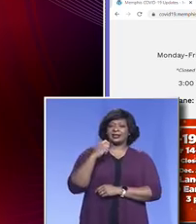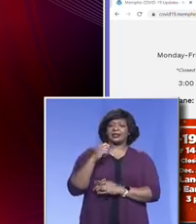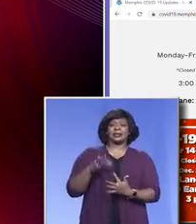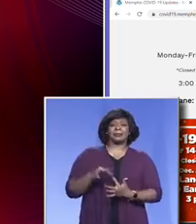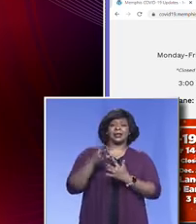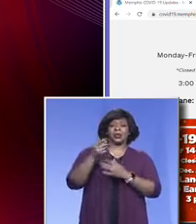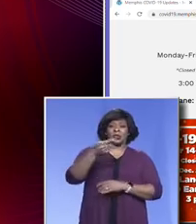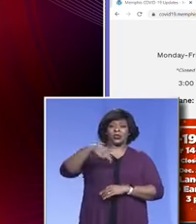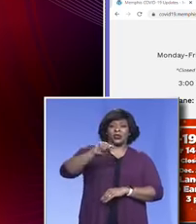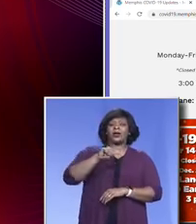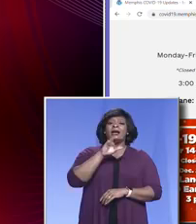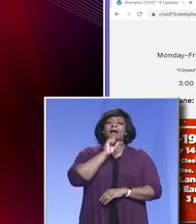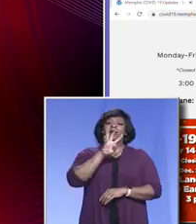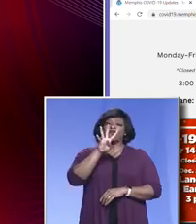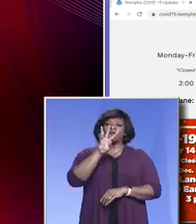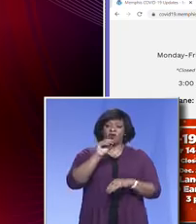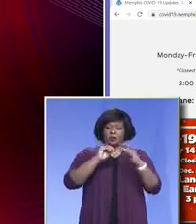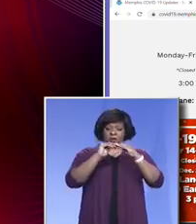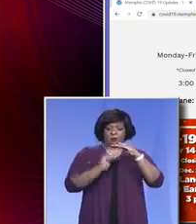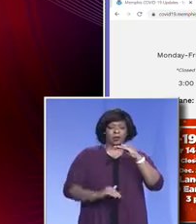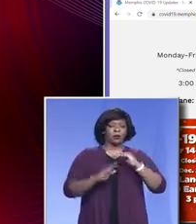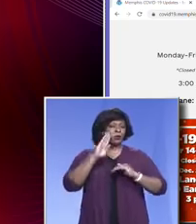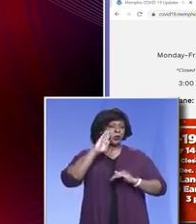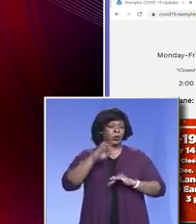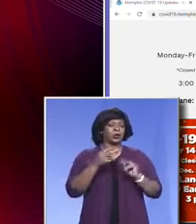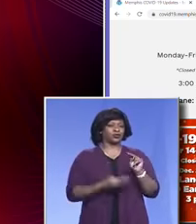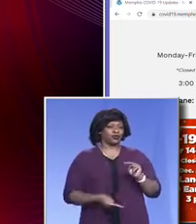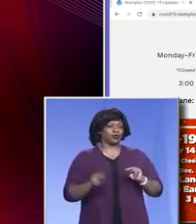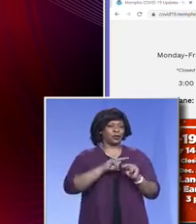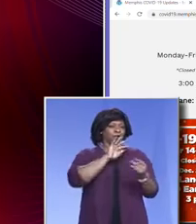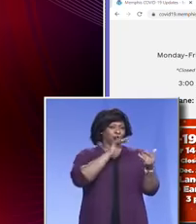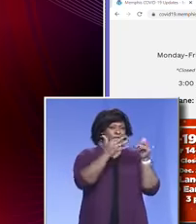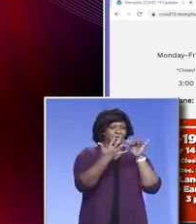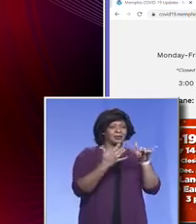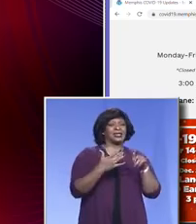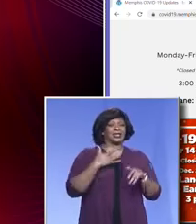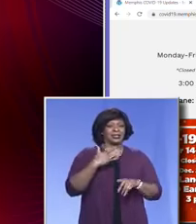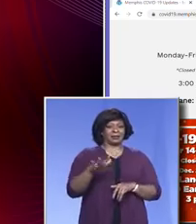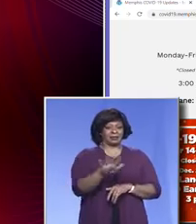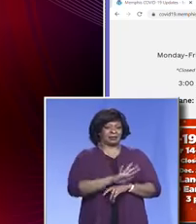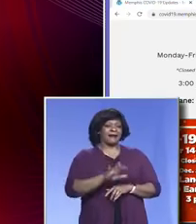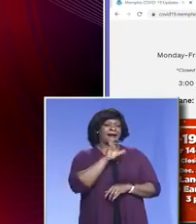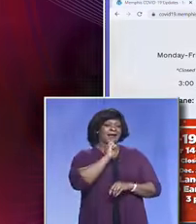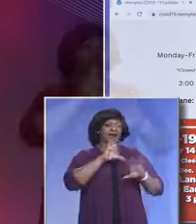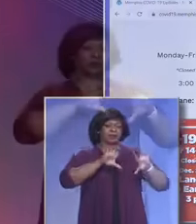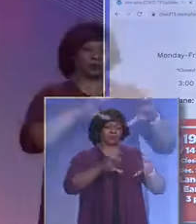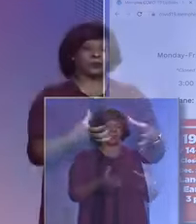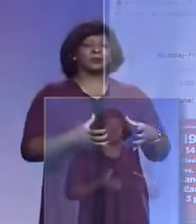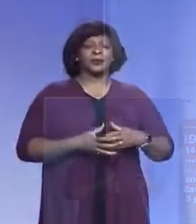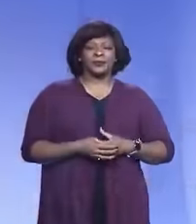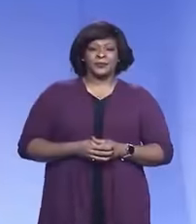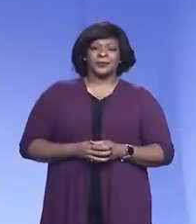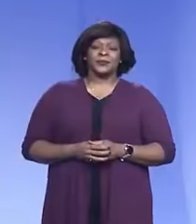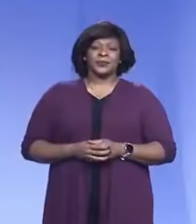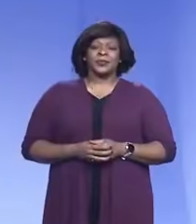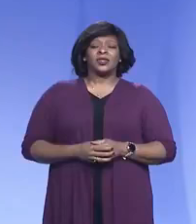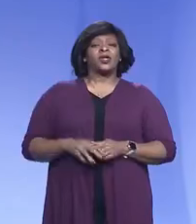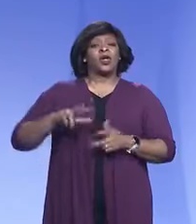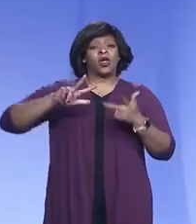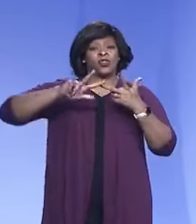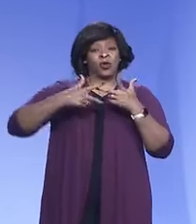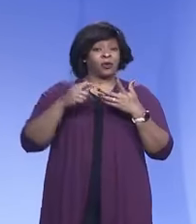particularly those under 40, where we know there's increased transmission occurring amongst that age group. The